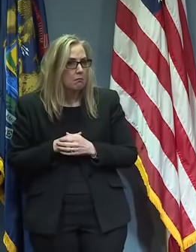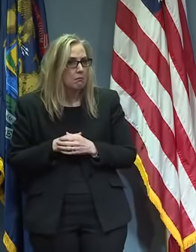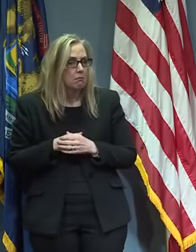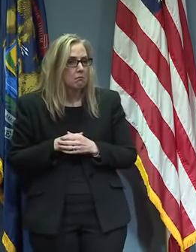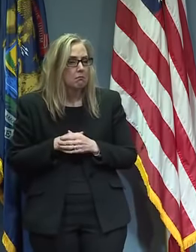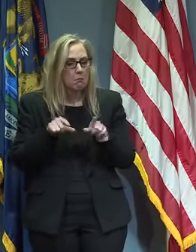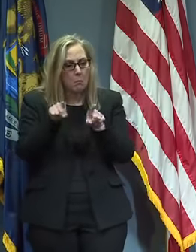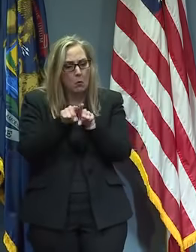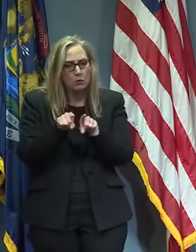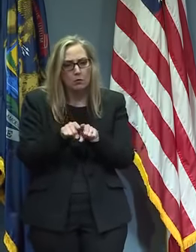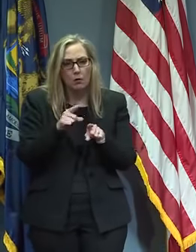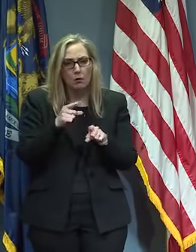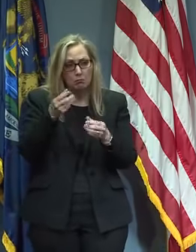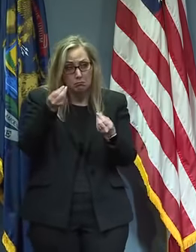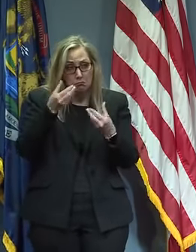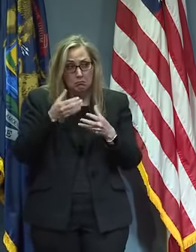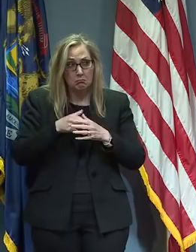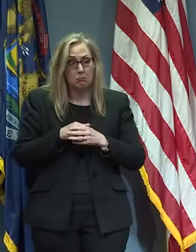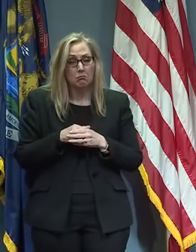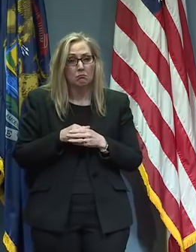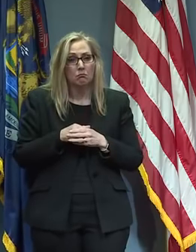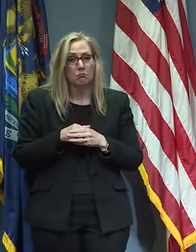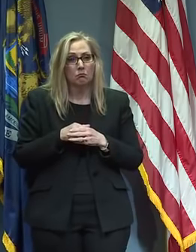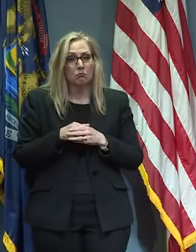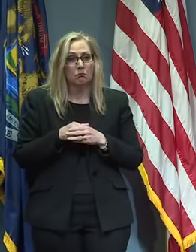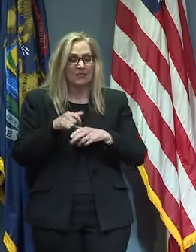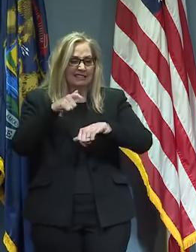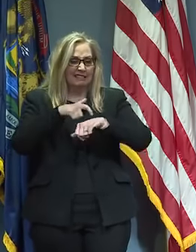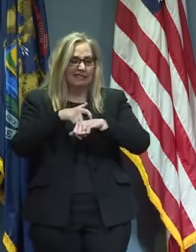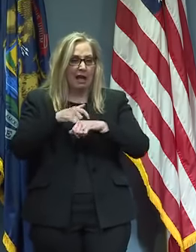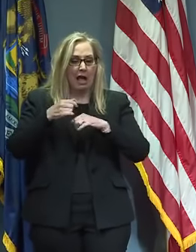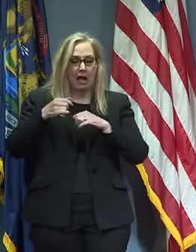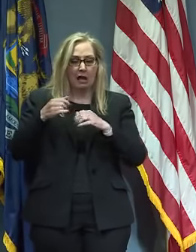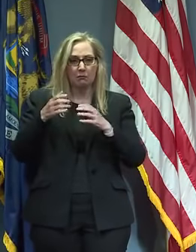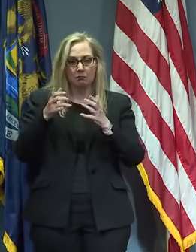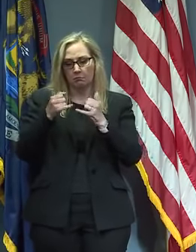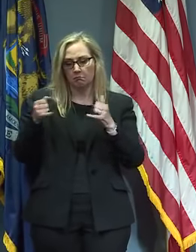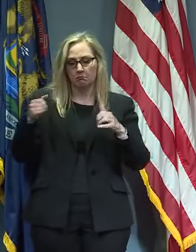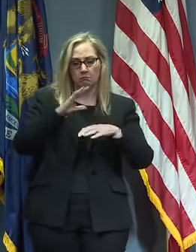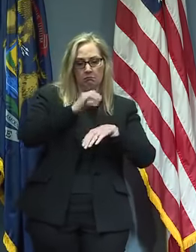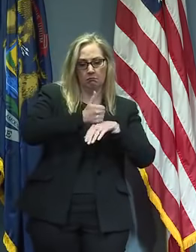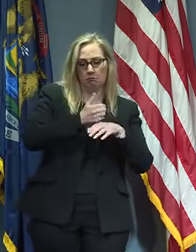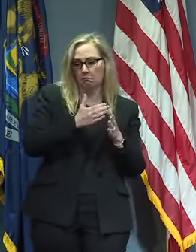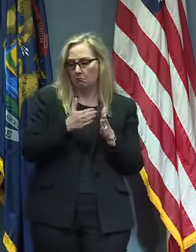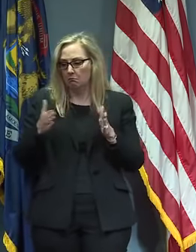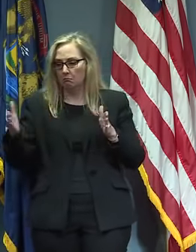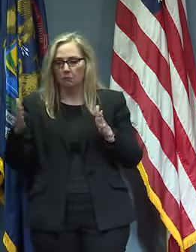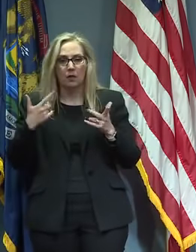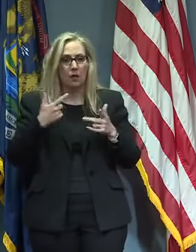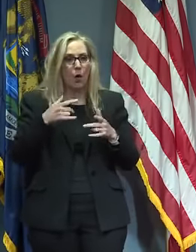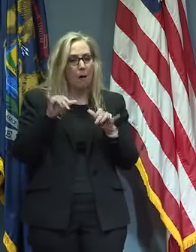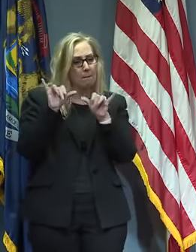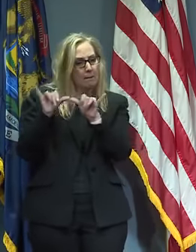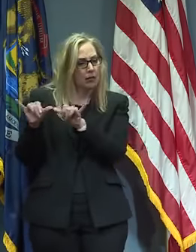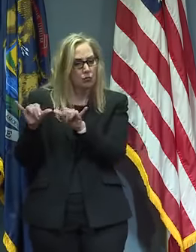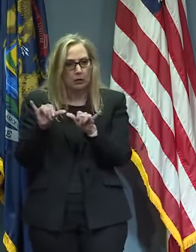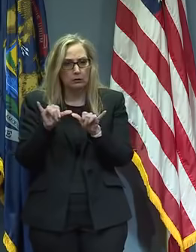can you give us any specifics on a timeline for future steps here in Michigan? You've laid out sort of the metrics or